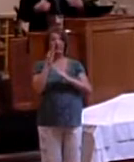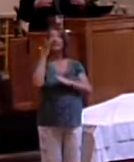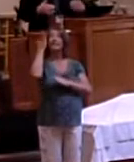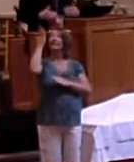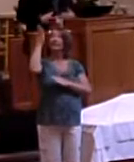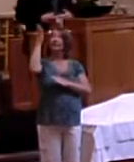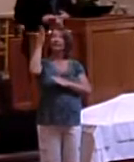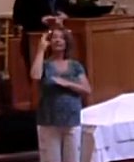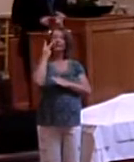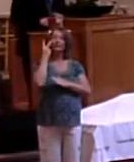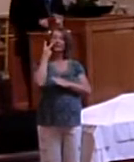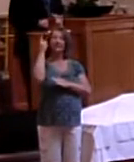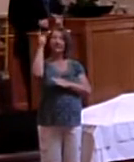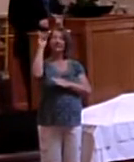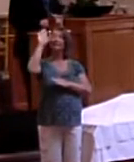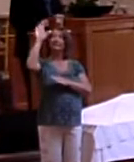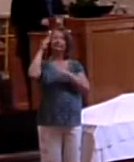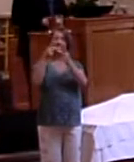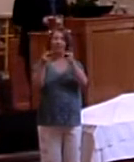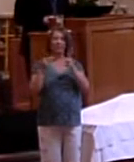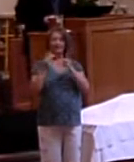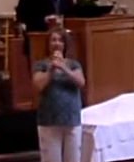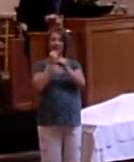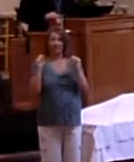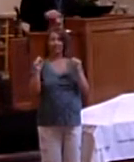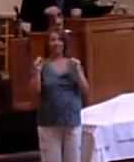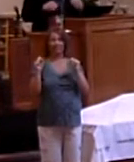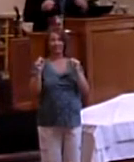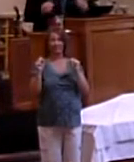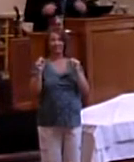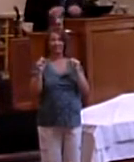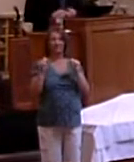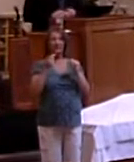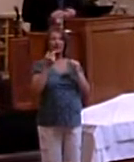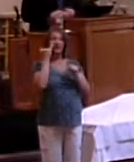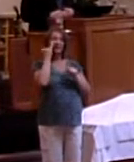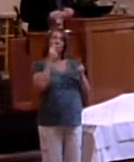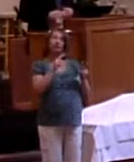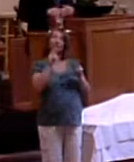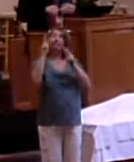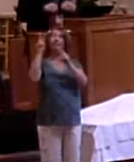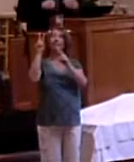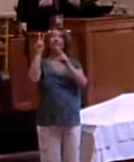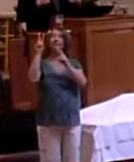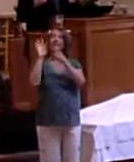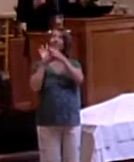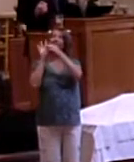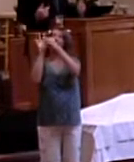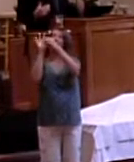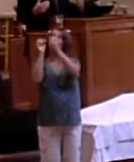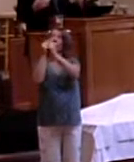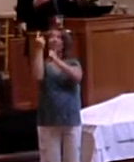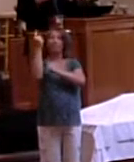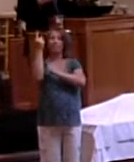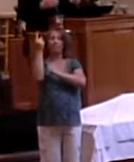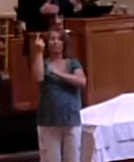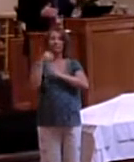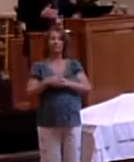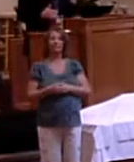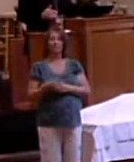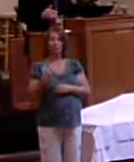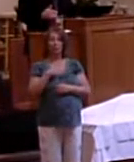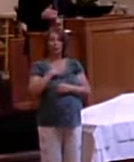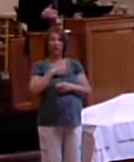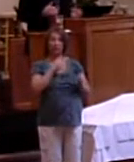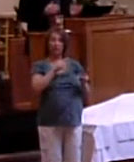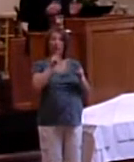you will see that He is your place of safety. He is the one that you will turn to. But I think the bottom line is that we will turn to